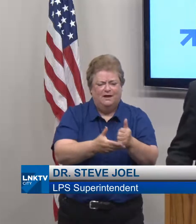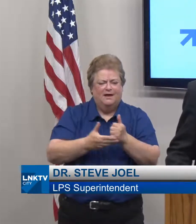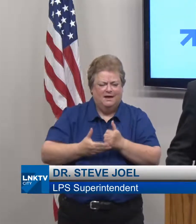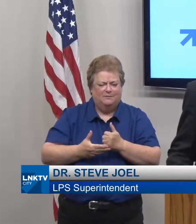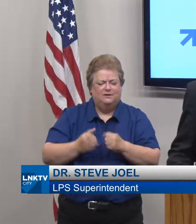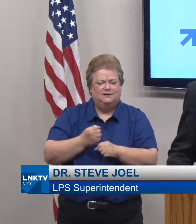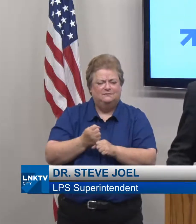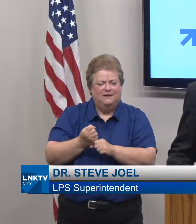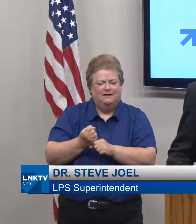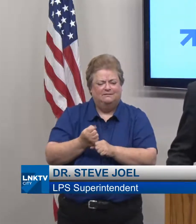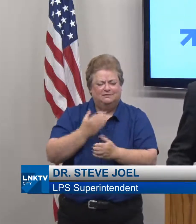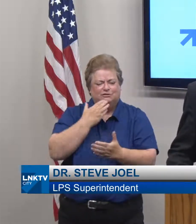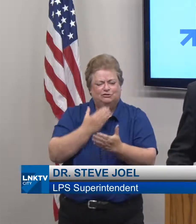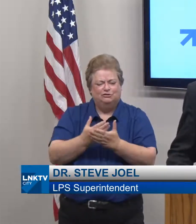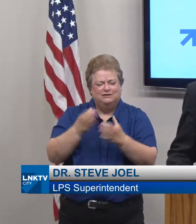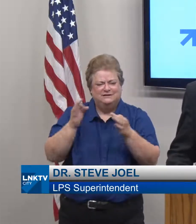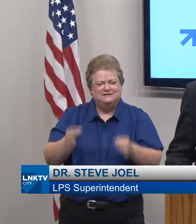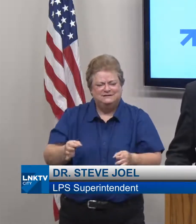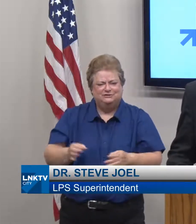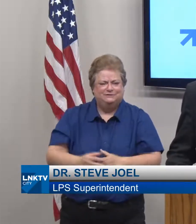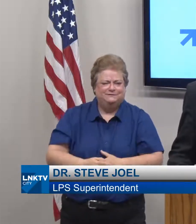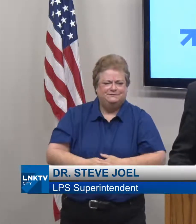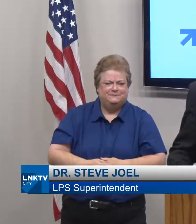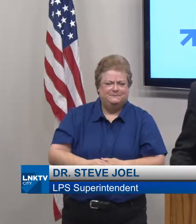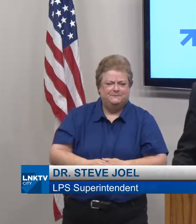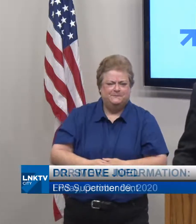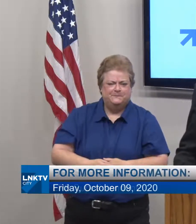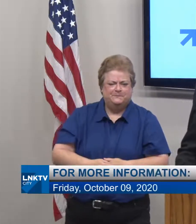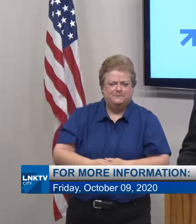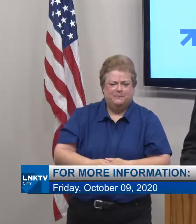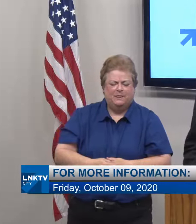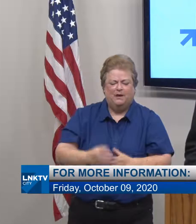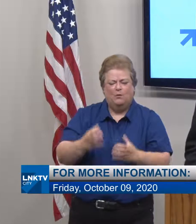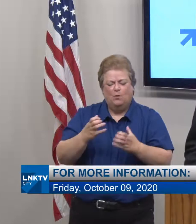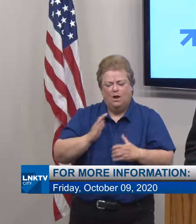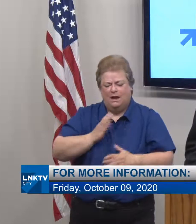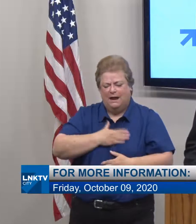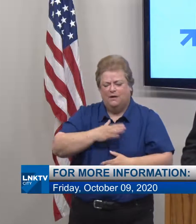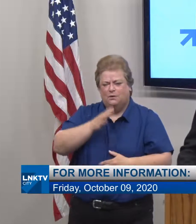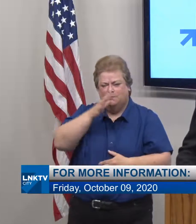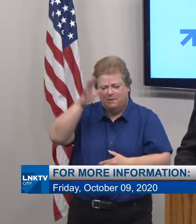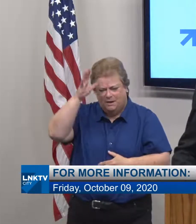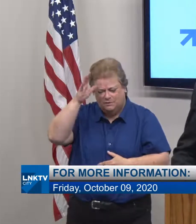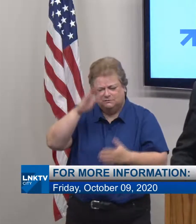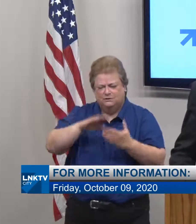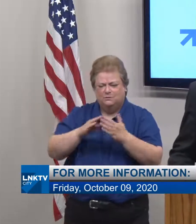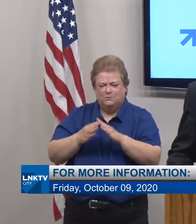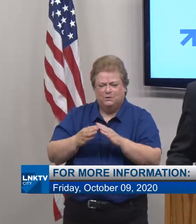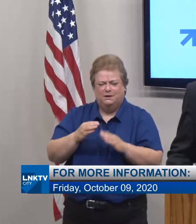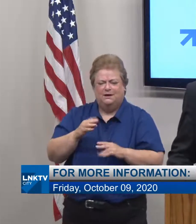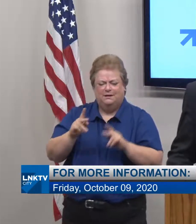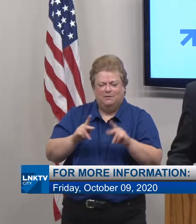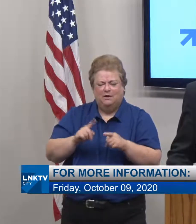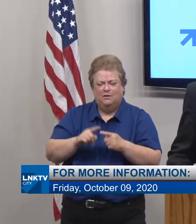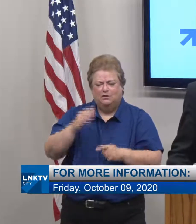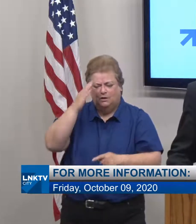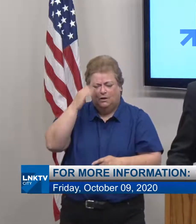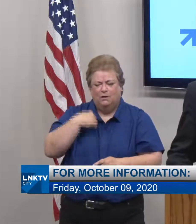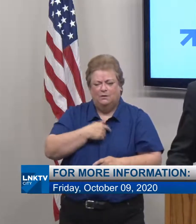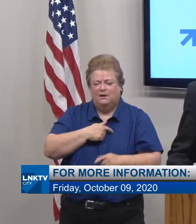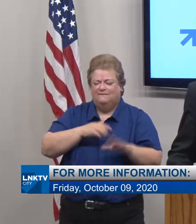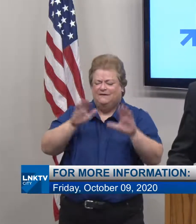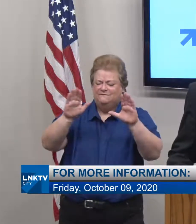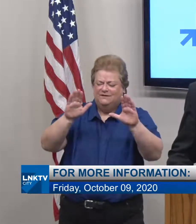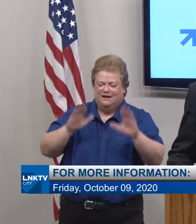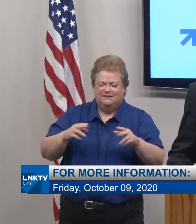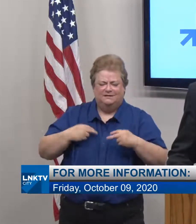good decisions has been very helpful. I also want our parents and community members to know that we have a fantastic health department.